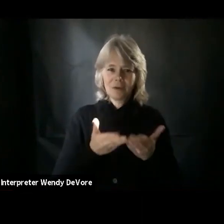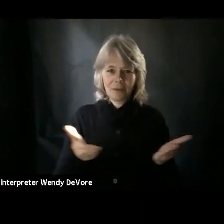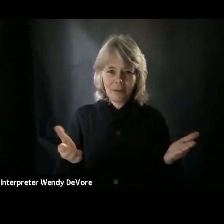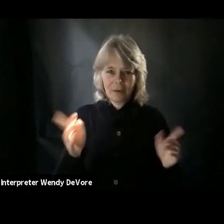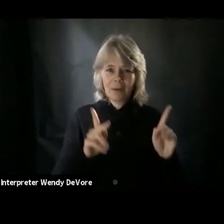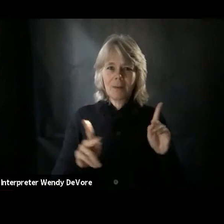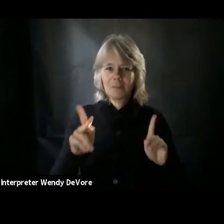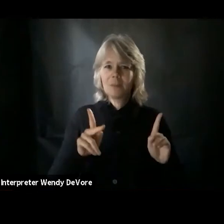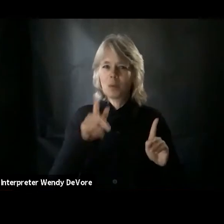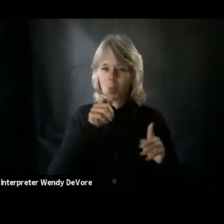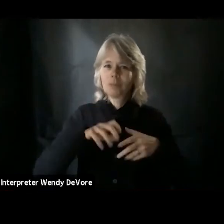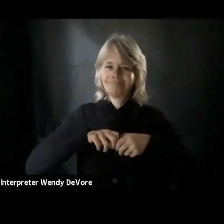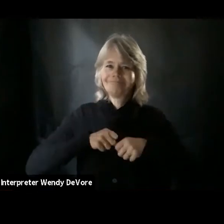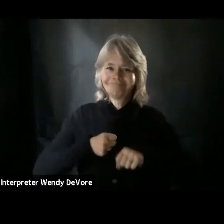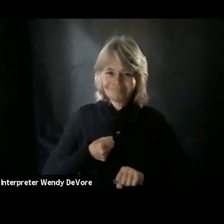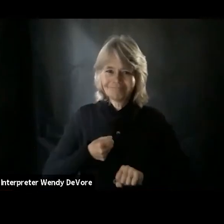death.